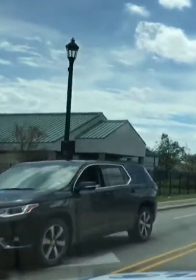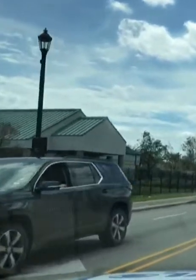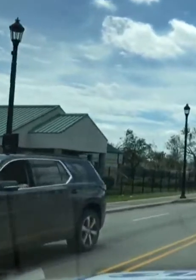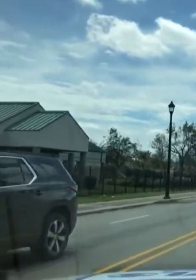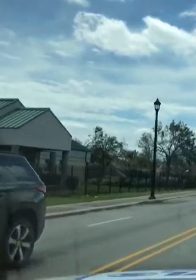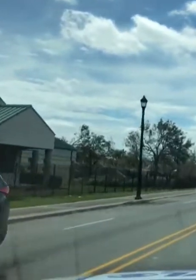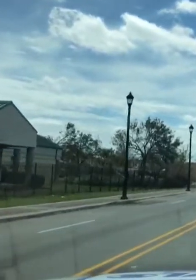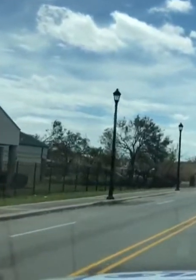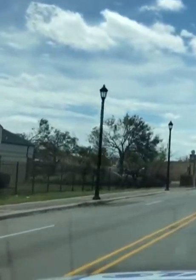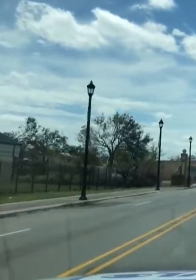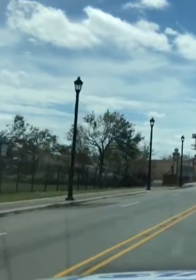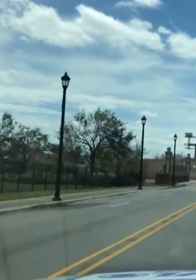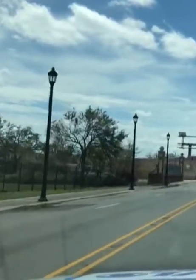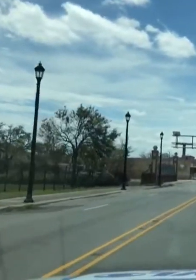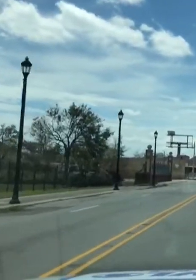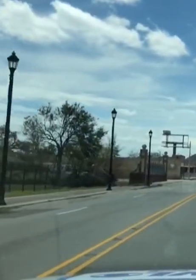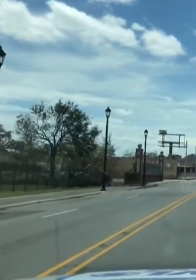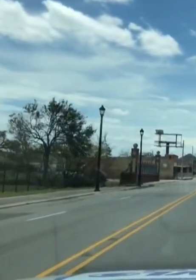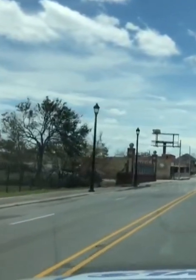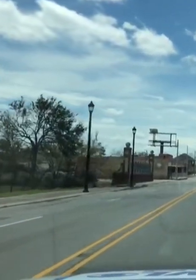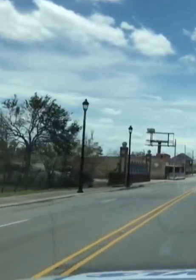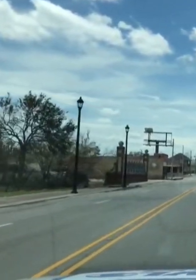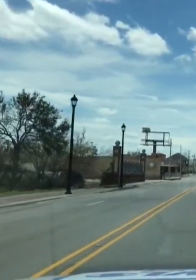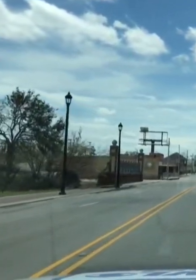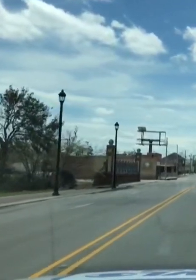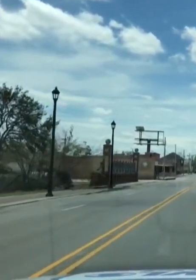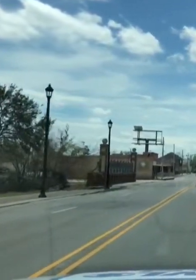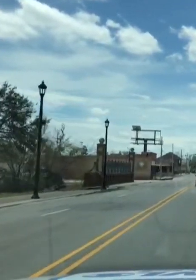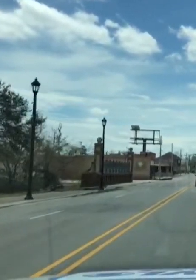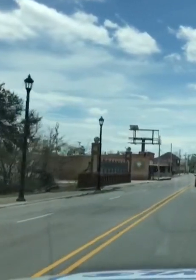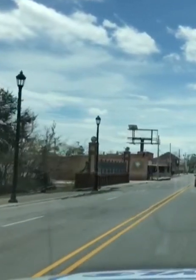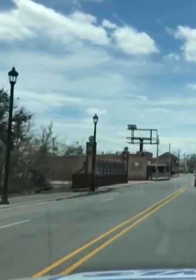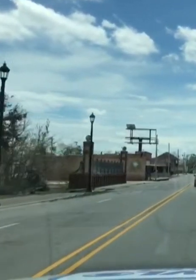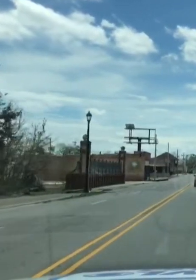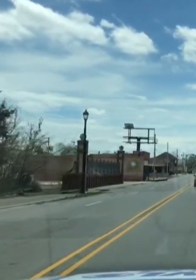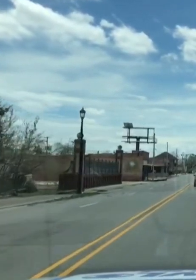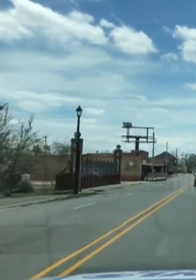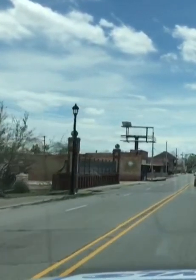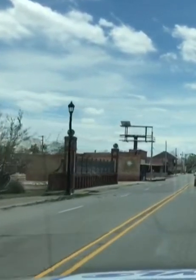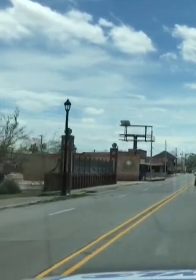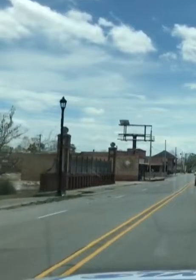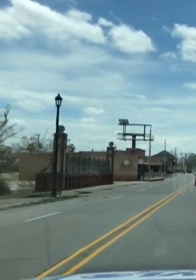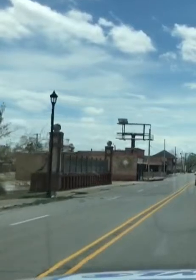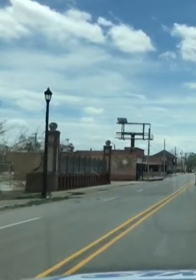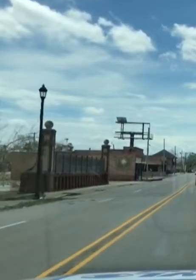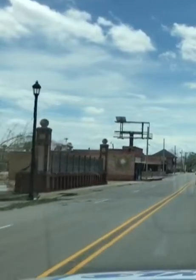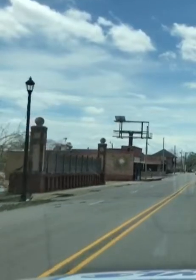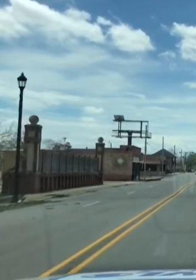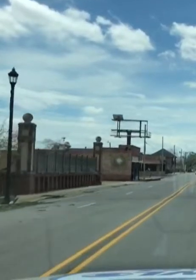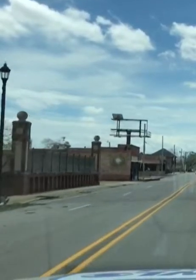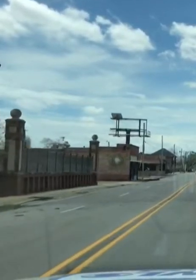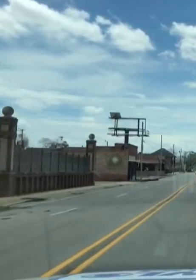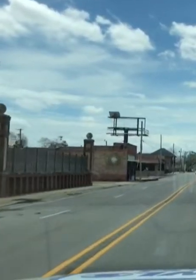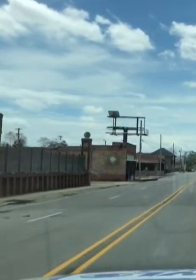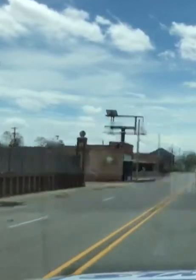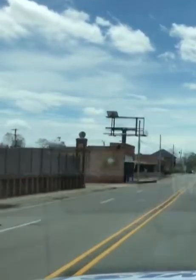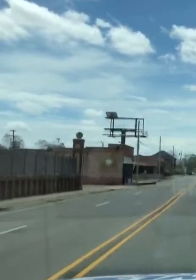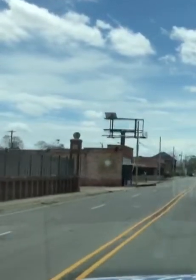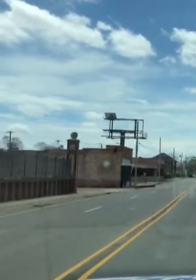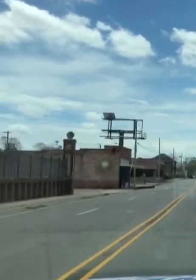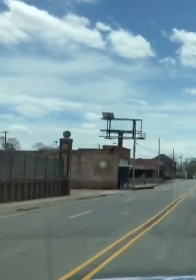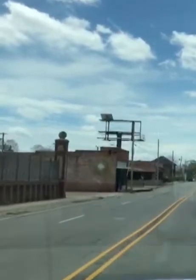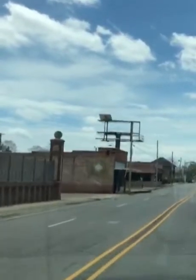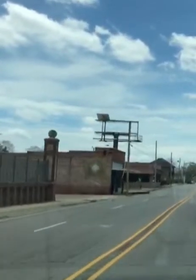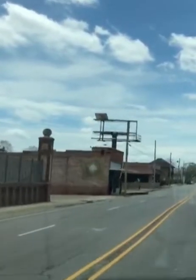But I would say that area near and along Martin Luther King Highway was impressive in terms of